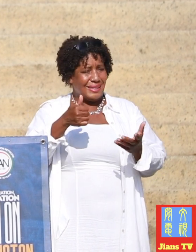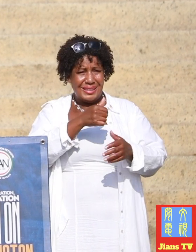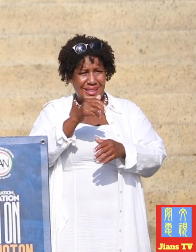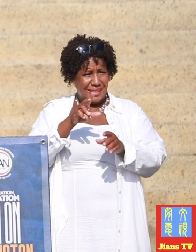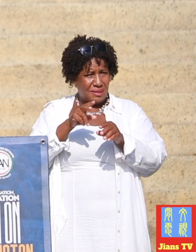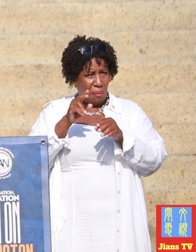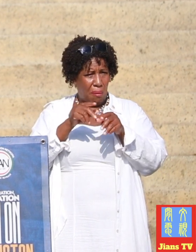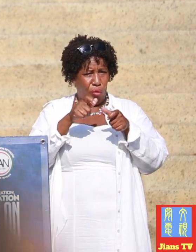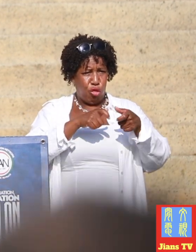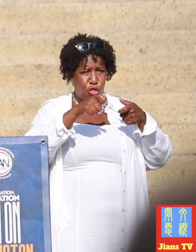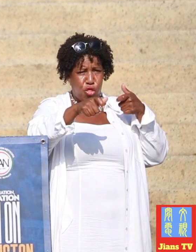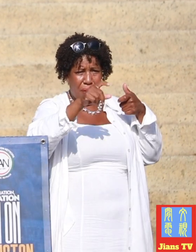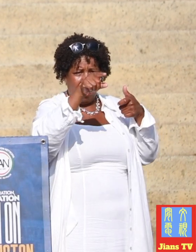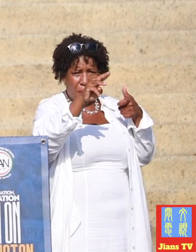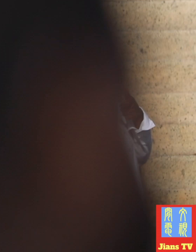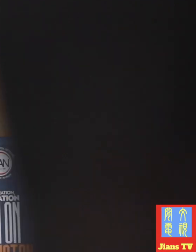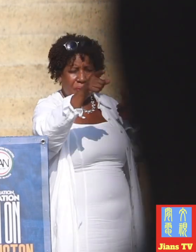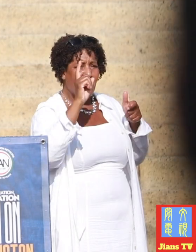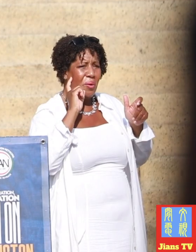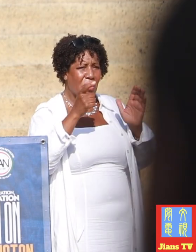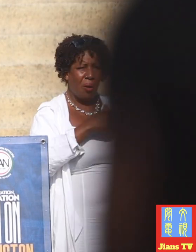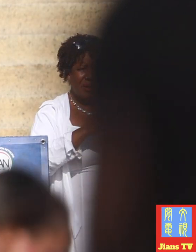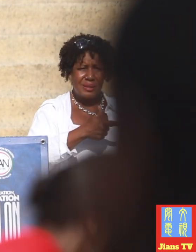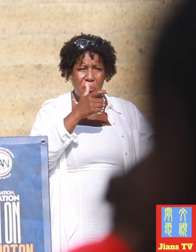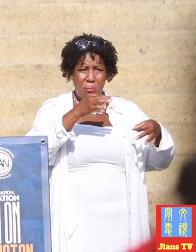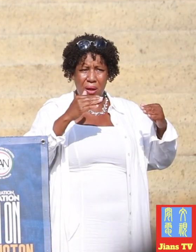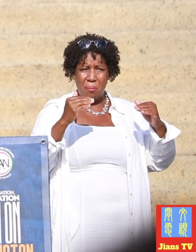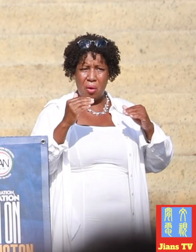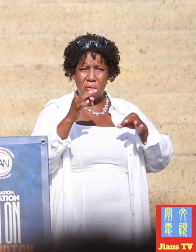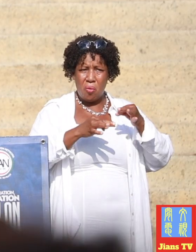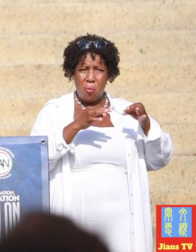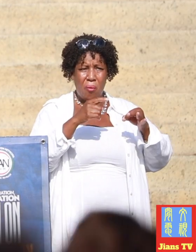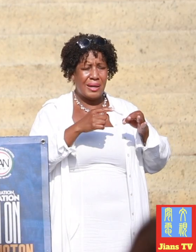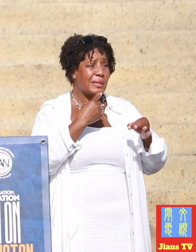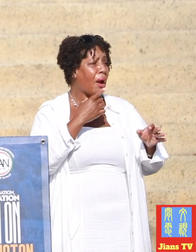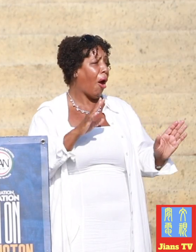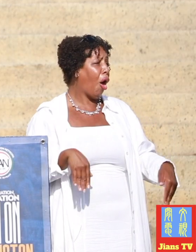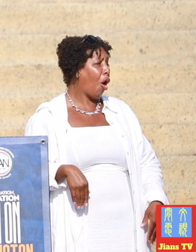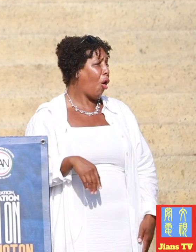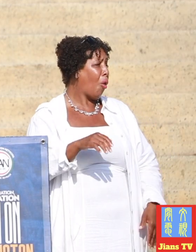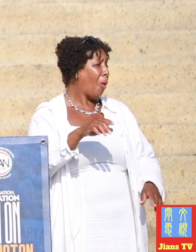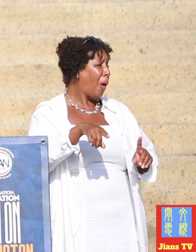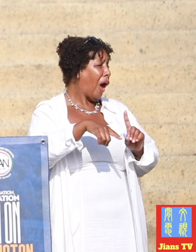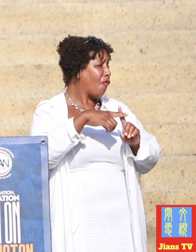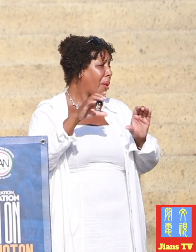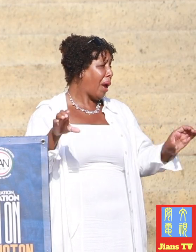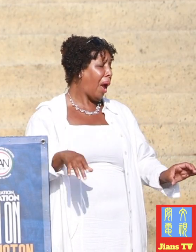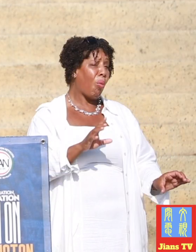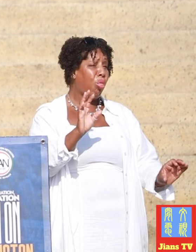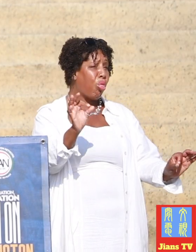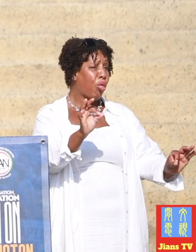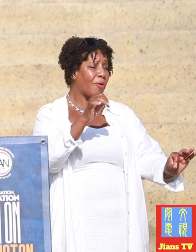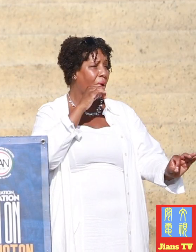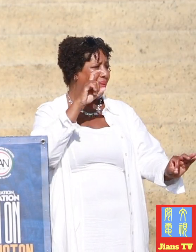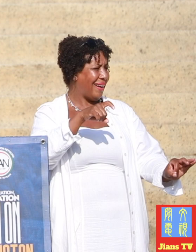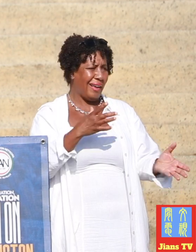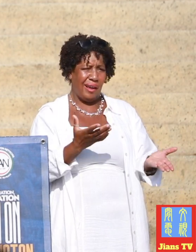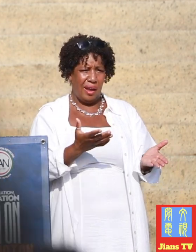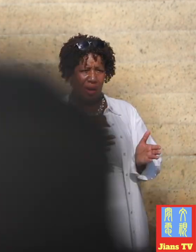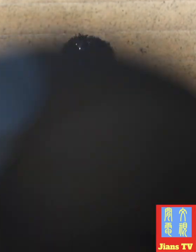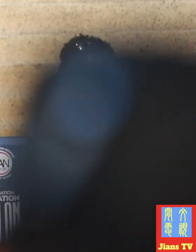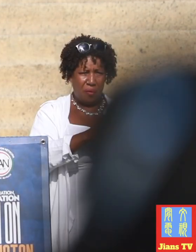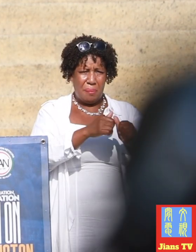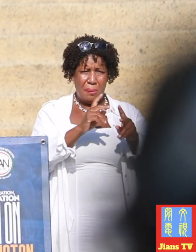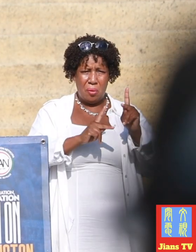national mall, we've seen the Supreme Court rule that we no longer need affirmative action, which helped to level the playing field and make up for those imbalances